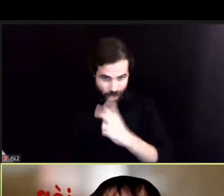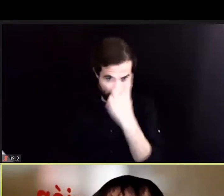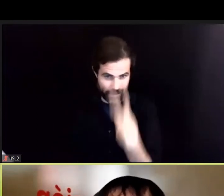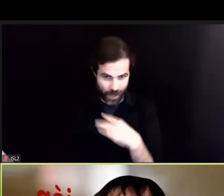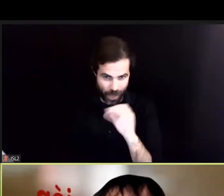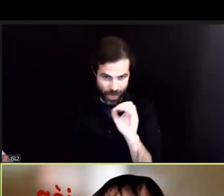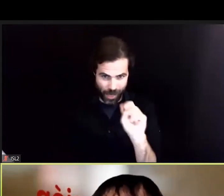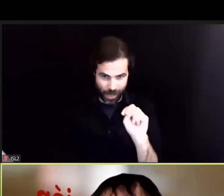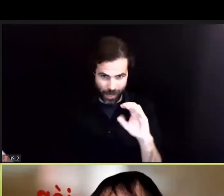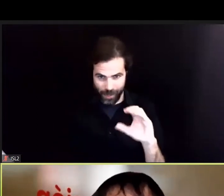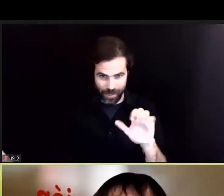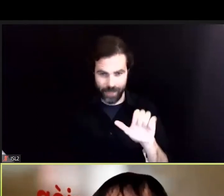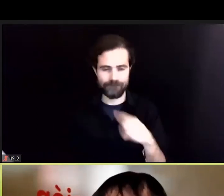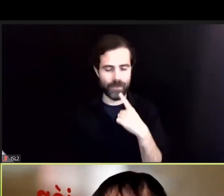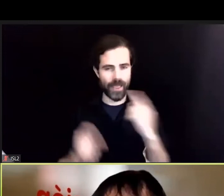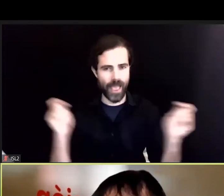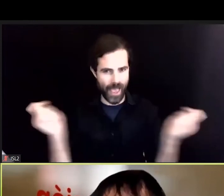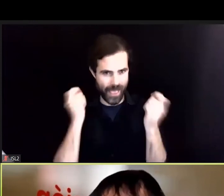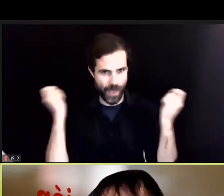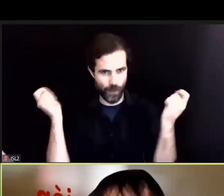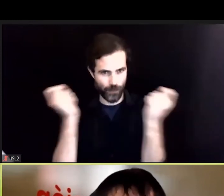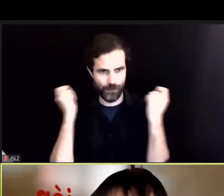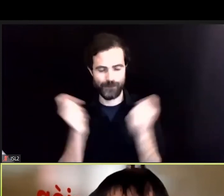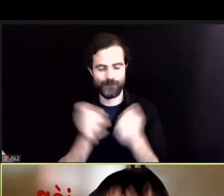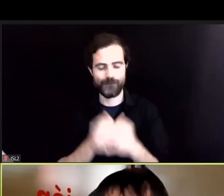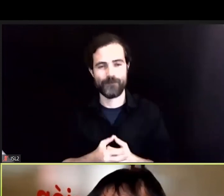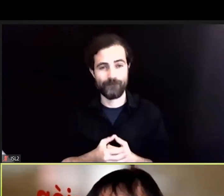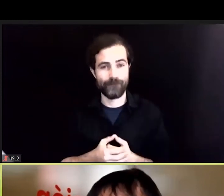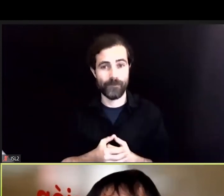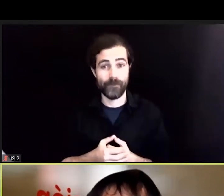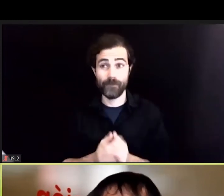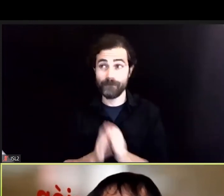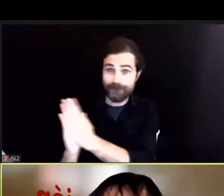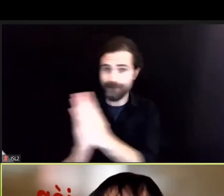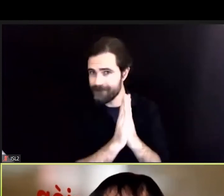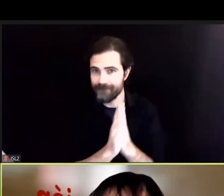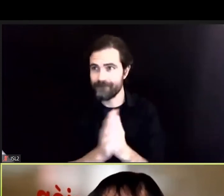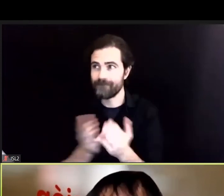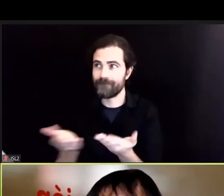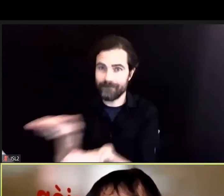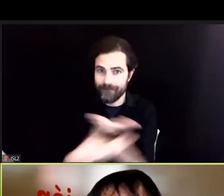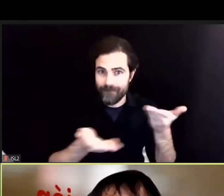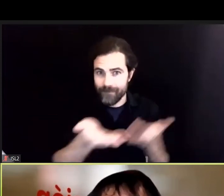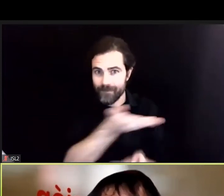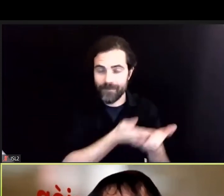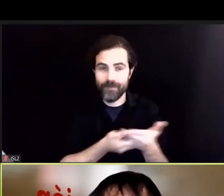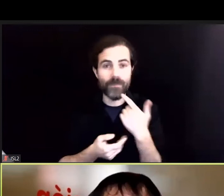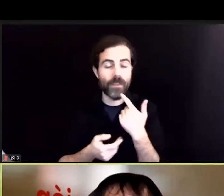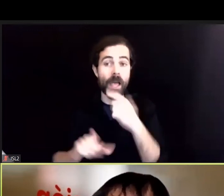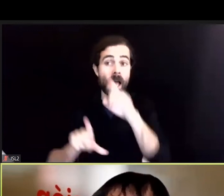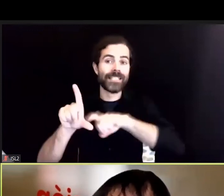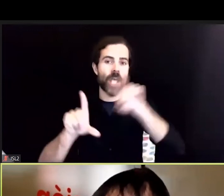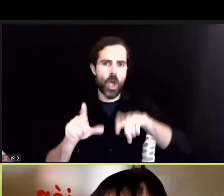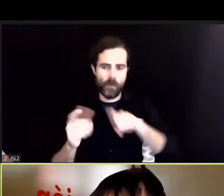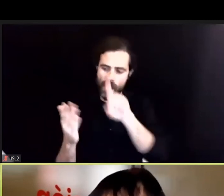Also, we would like to ask you for your collaboration in completing a survey that will help us